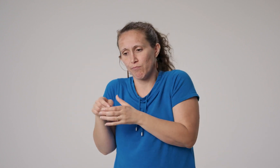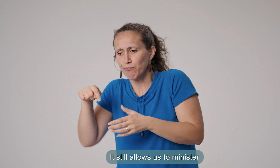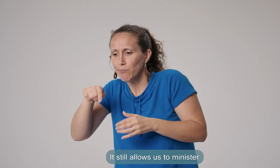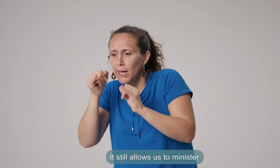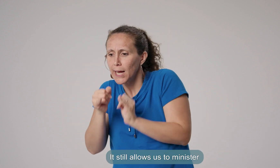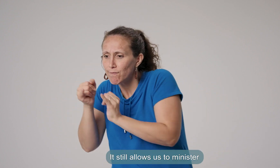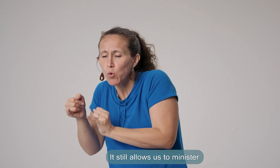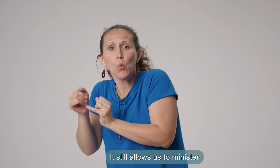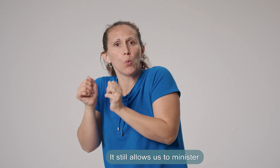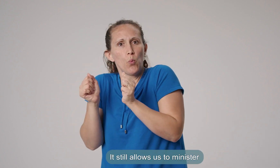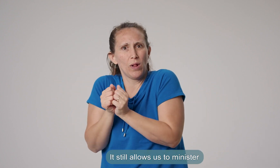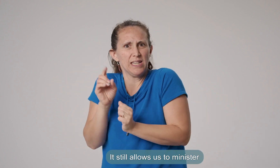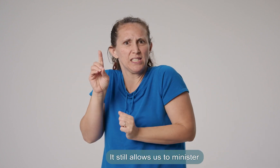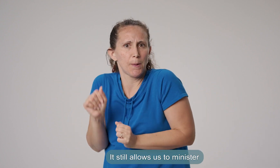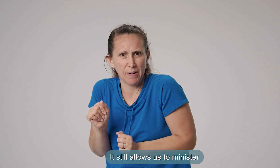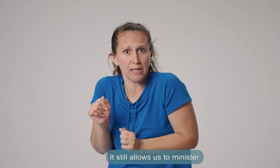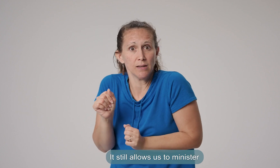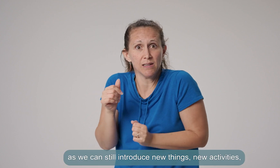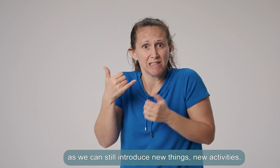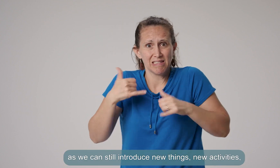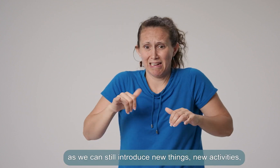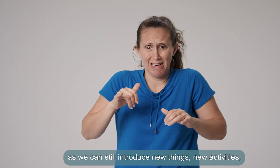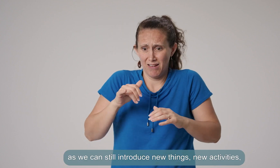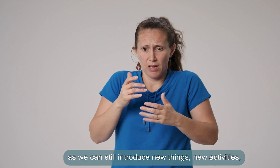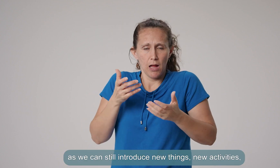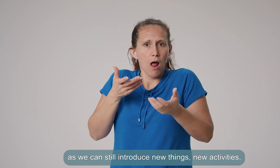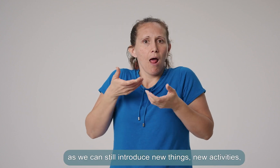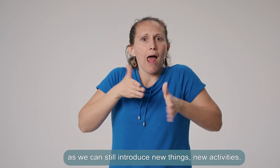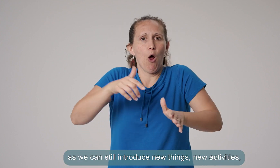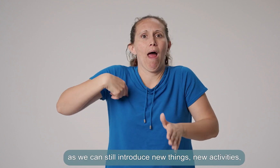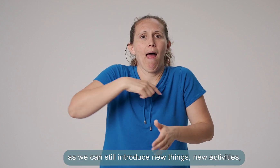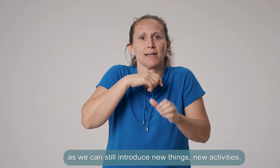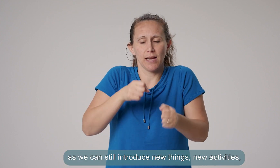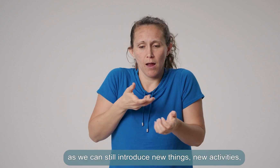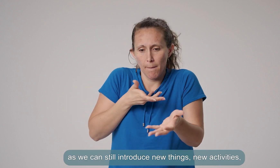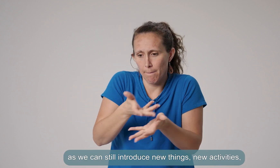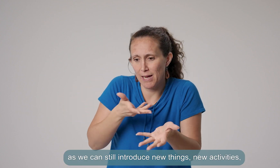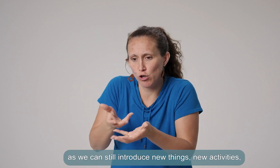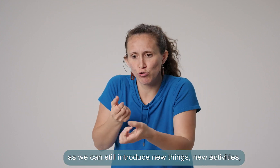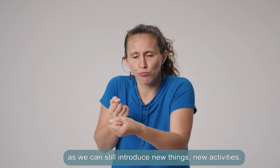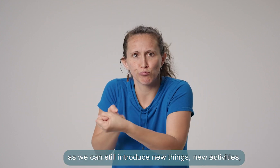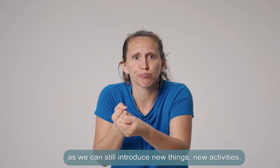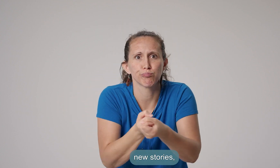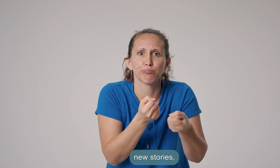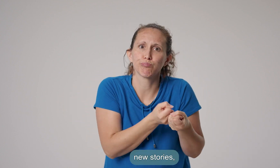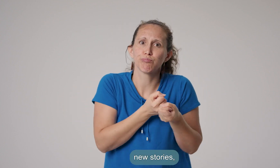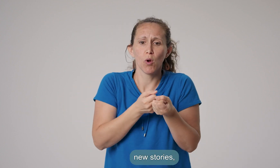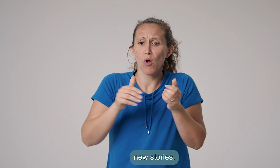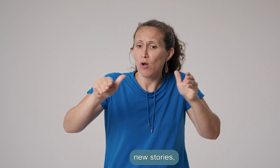It still allows us to minister, as we can still introduce new things, new activities, new stories.